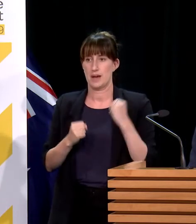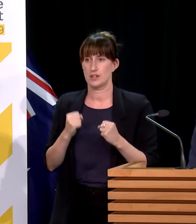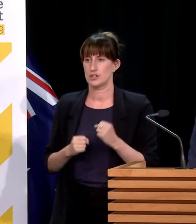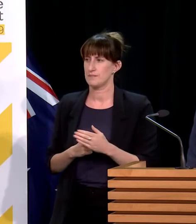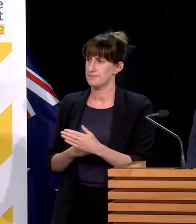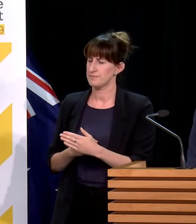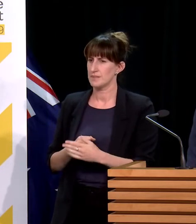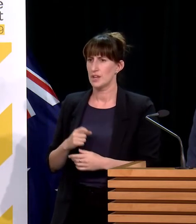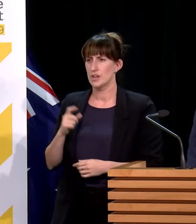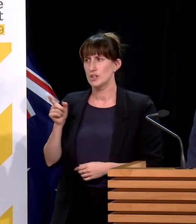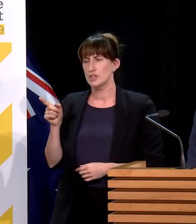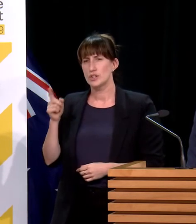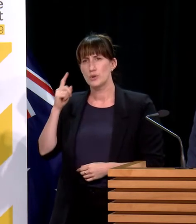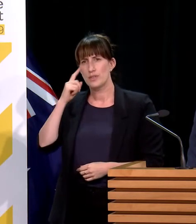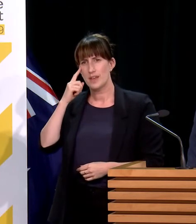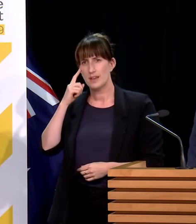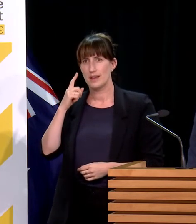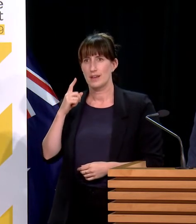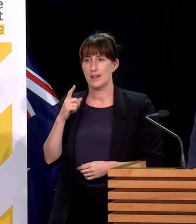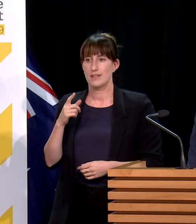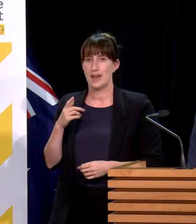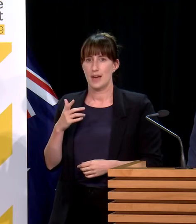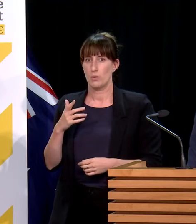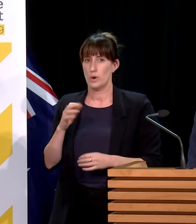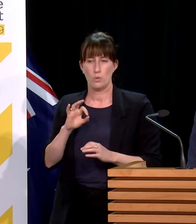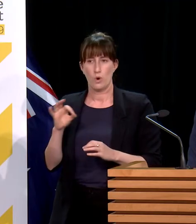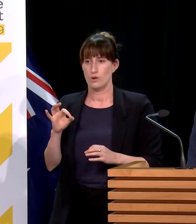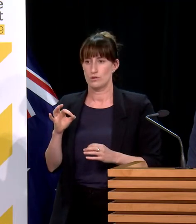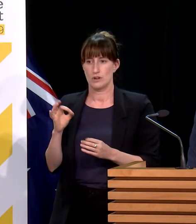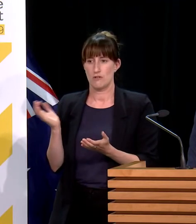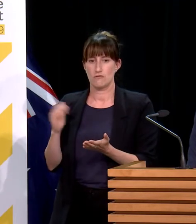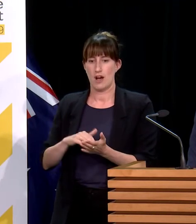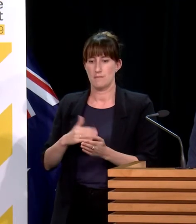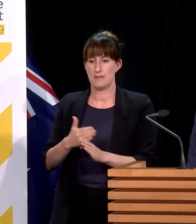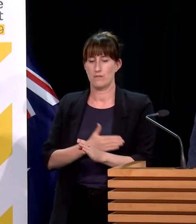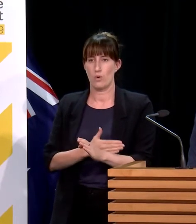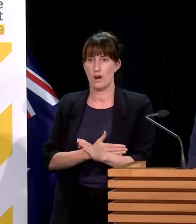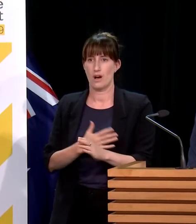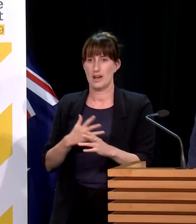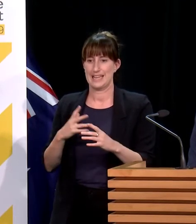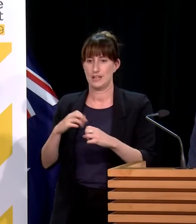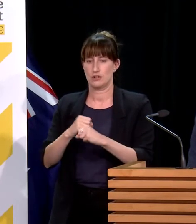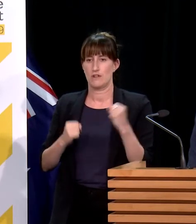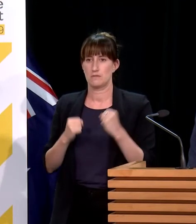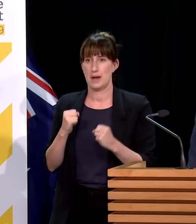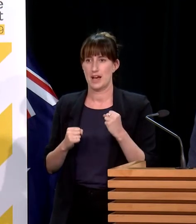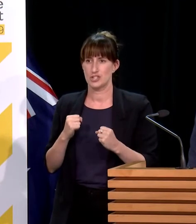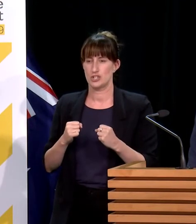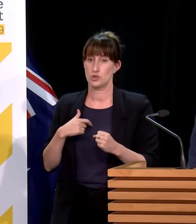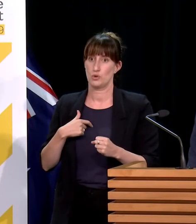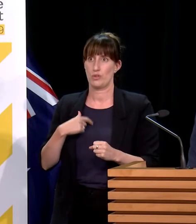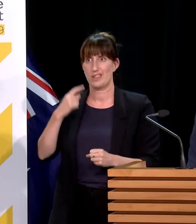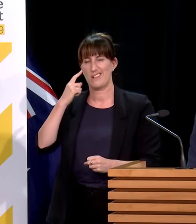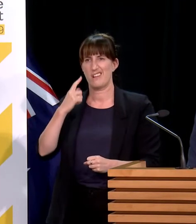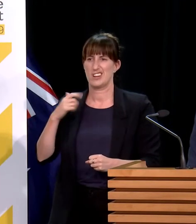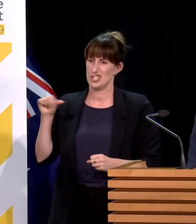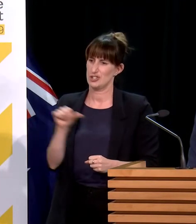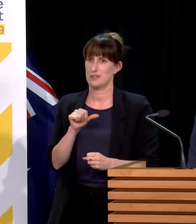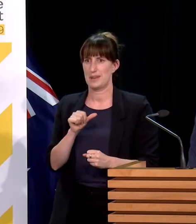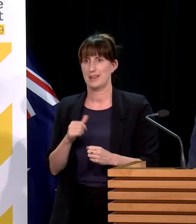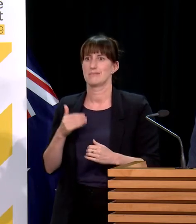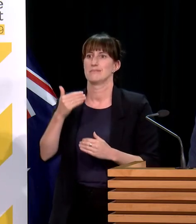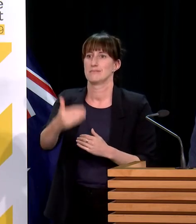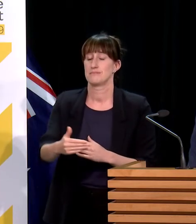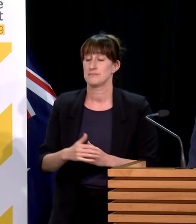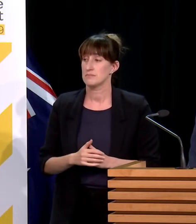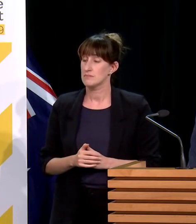changed a little bit since then, in the sense that, many countries have been running emergency vaccine campaigns. So I think, when I